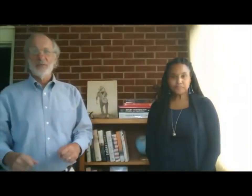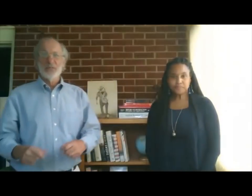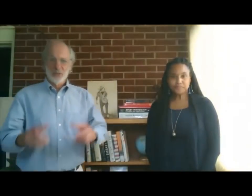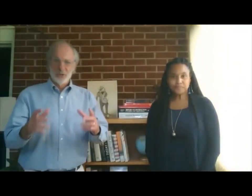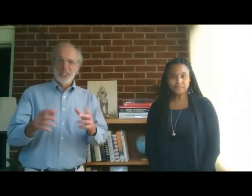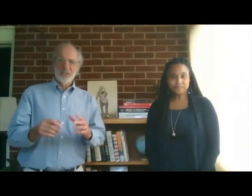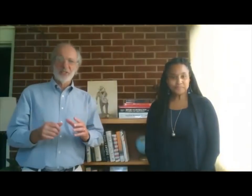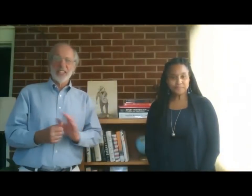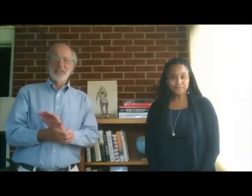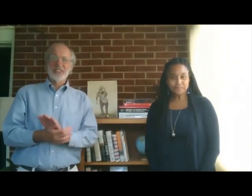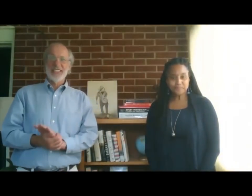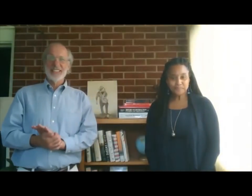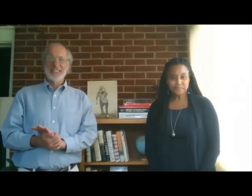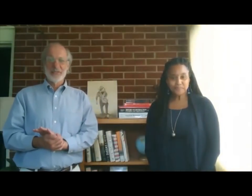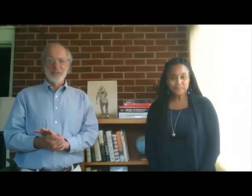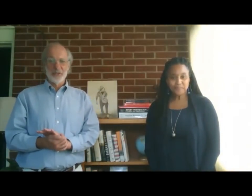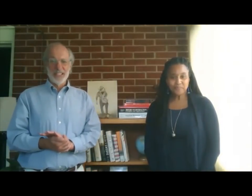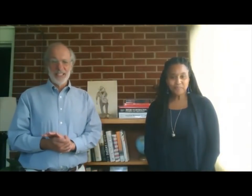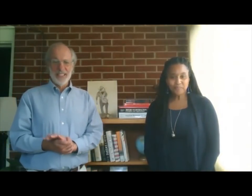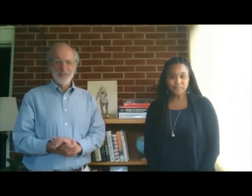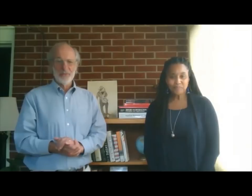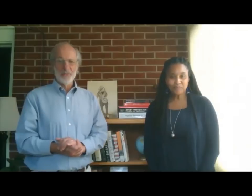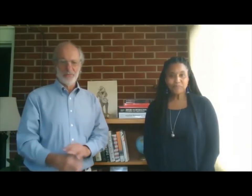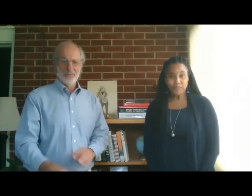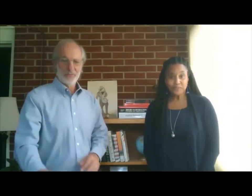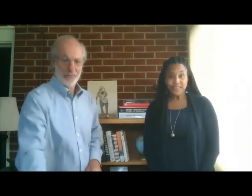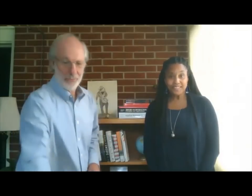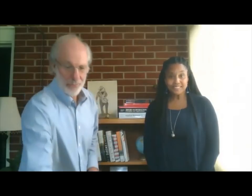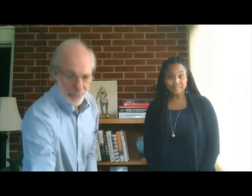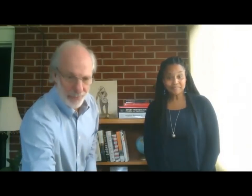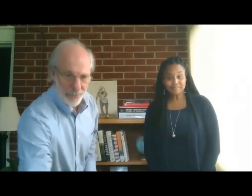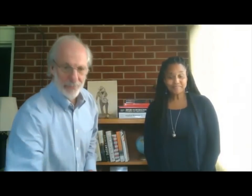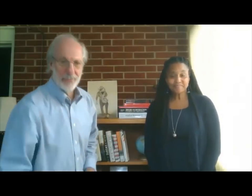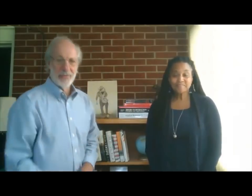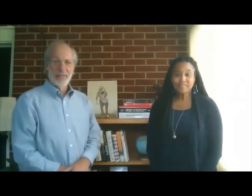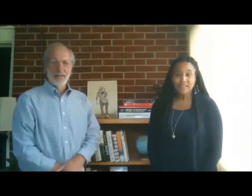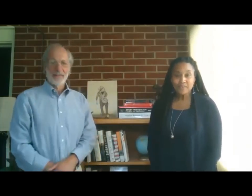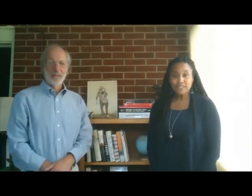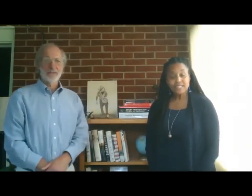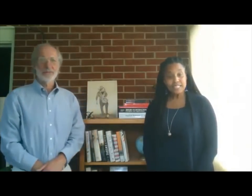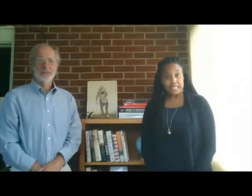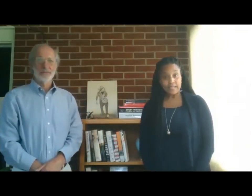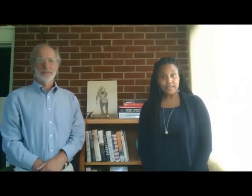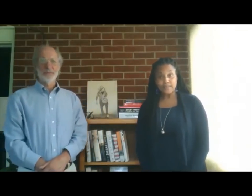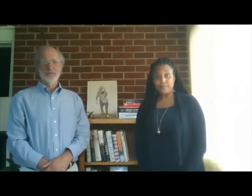All right, here's another set of signs if you're ready. Ready.